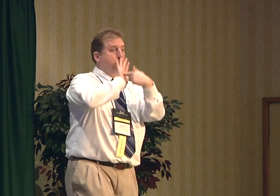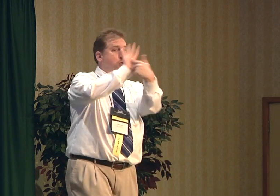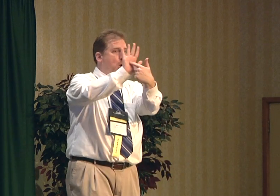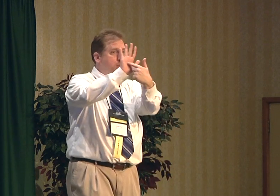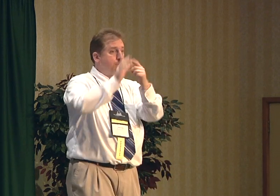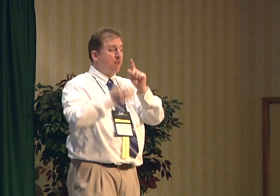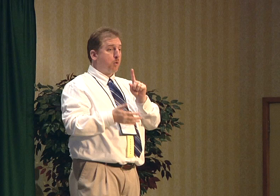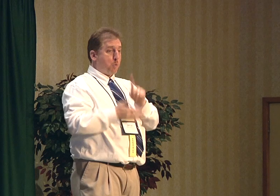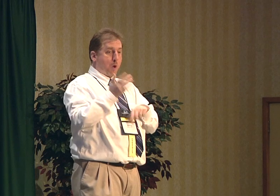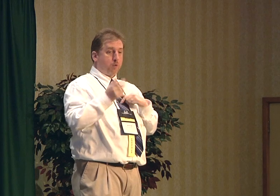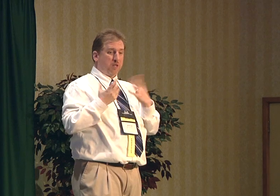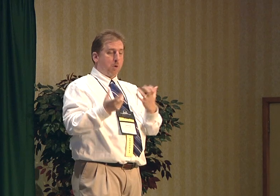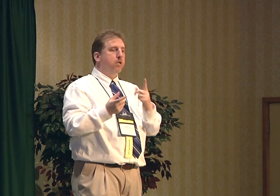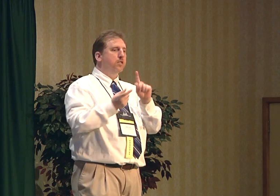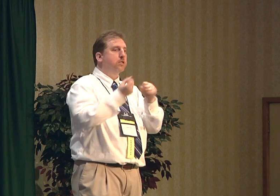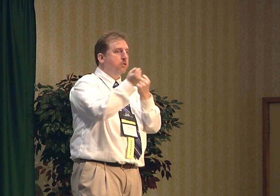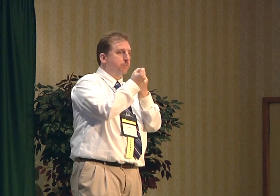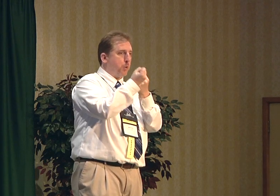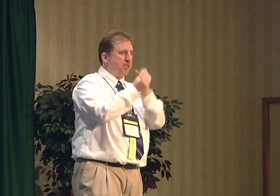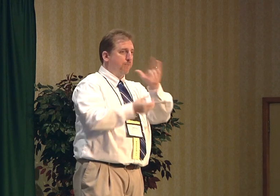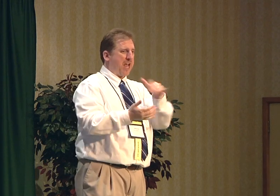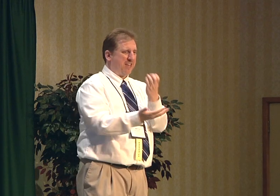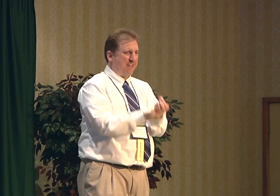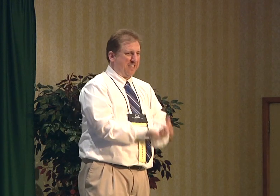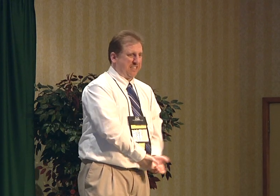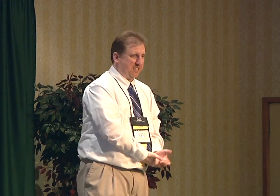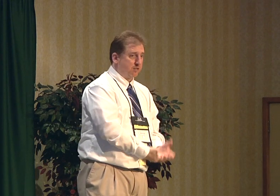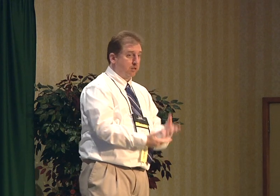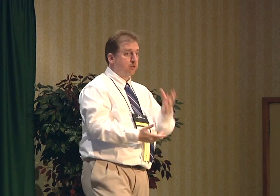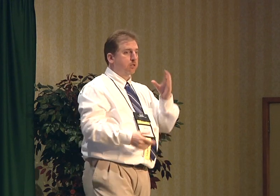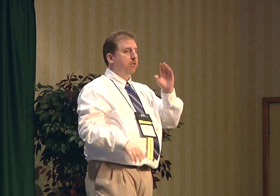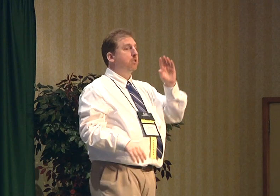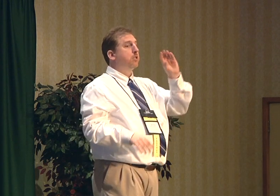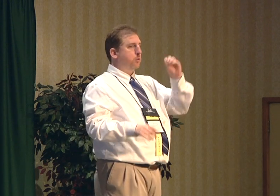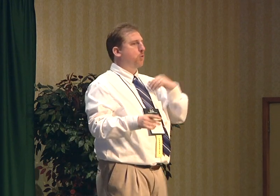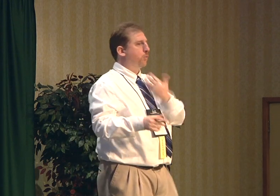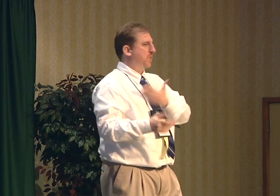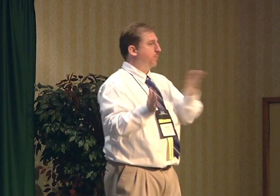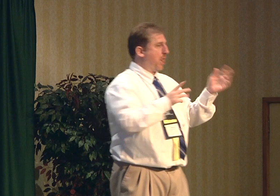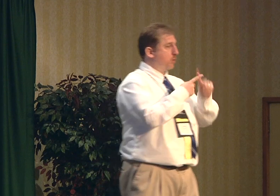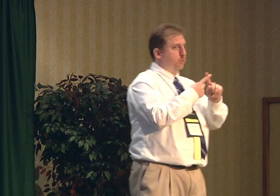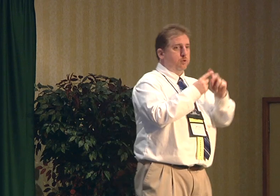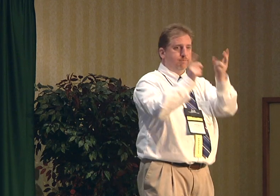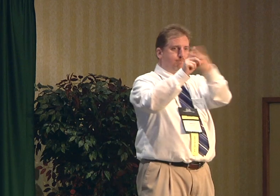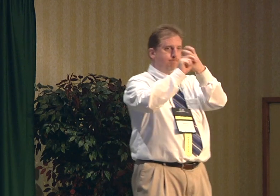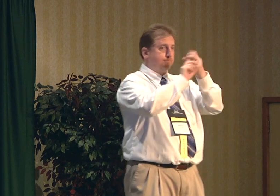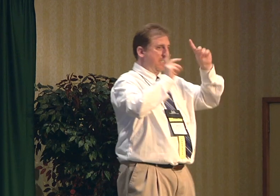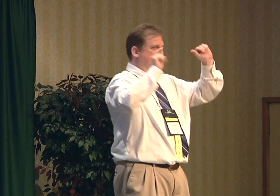they want. We need to show them that what we want is supported by evidence. So we're